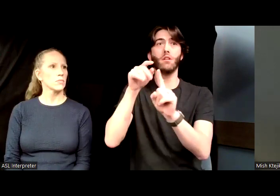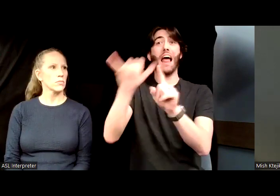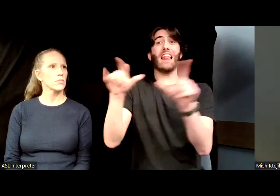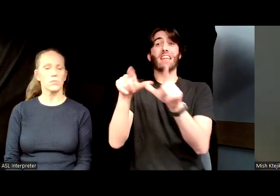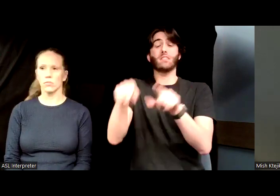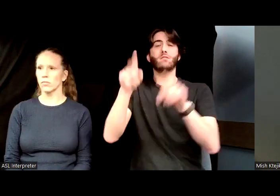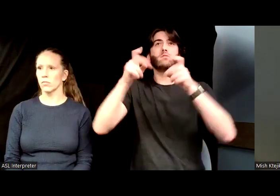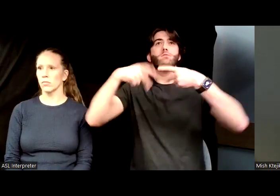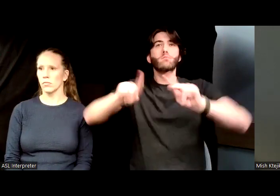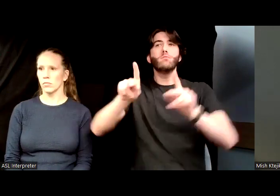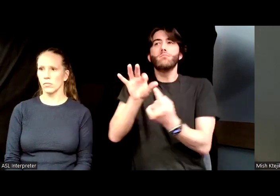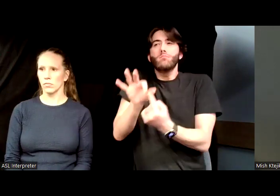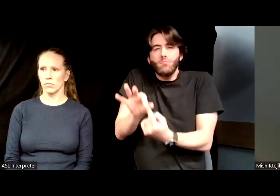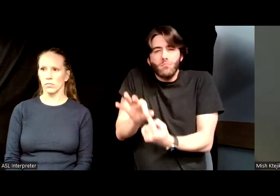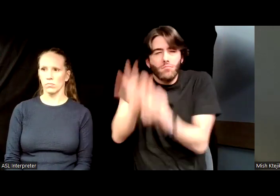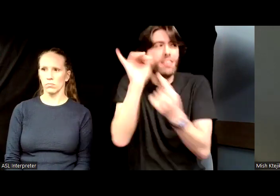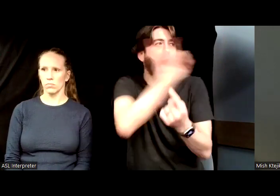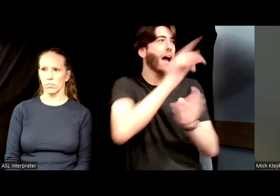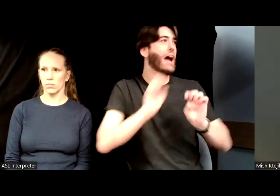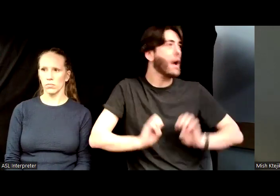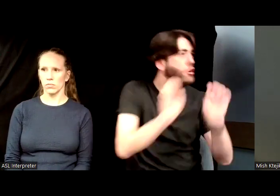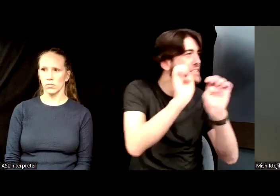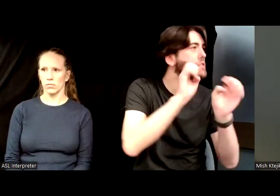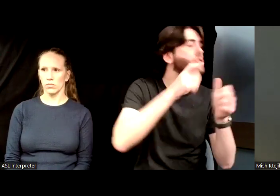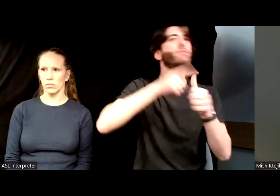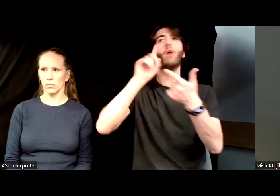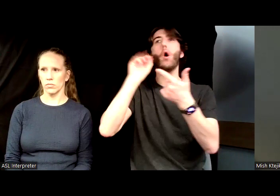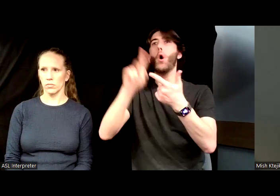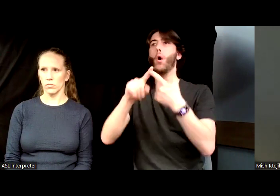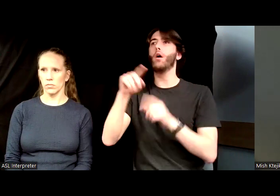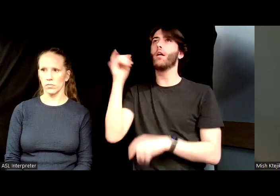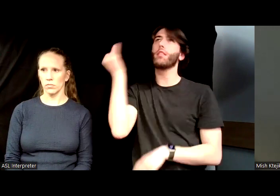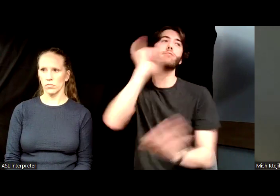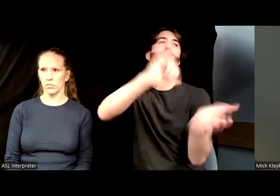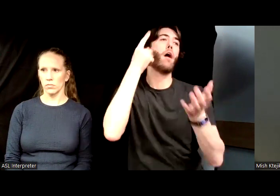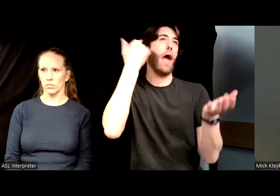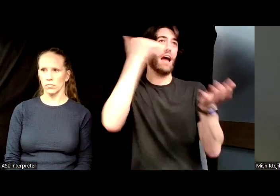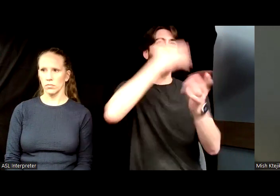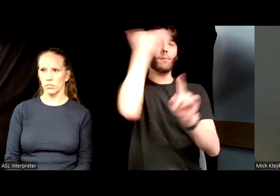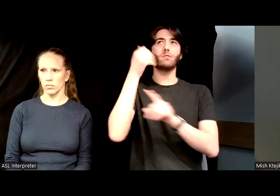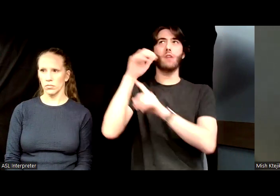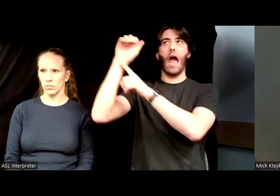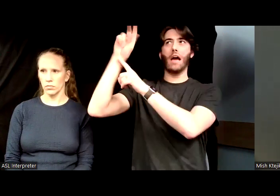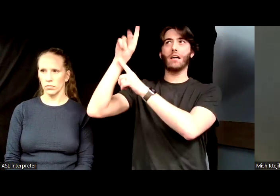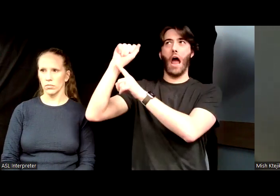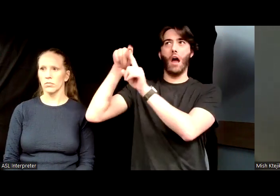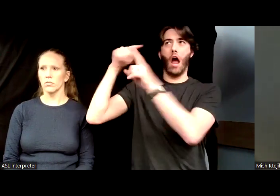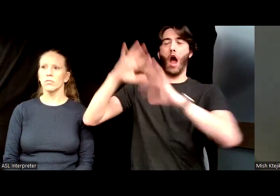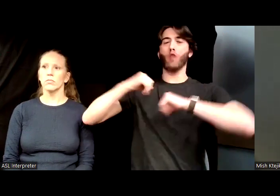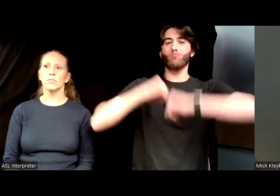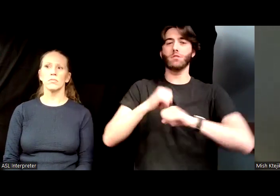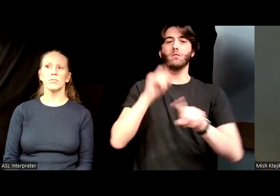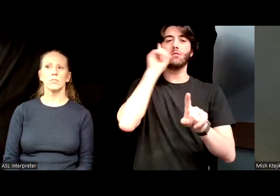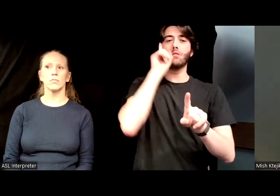intermediary license that will permit in very special situations such as emergencies, or